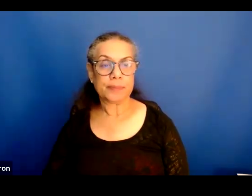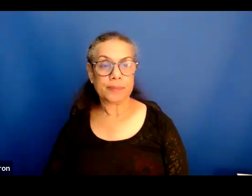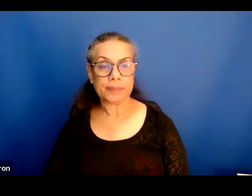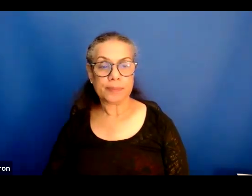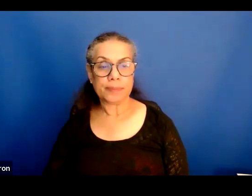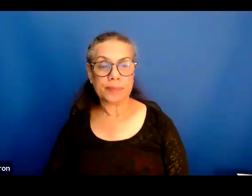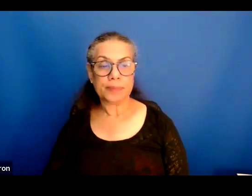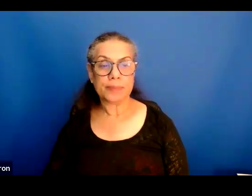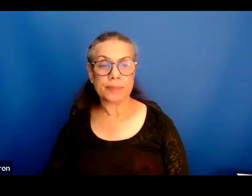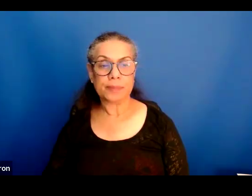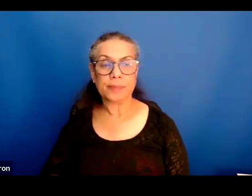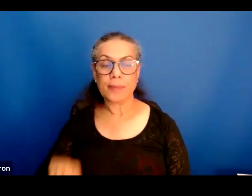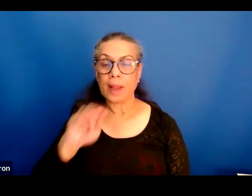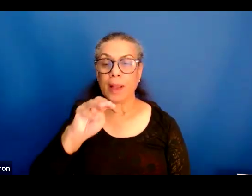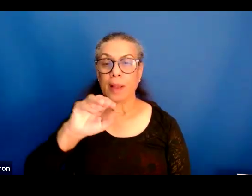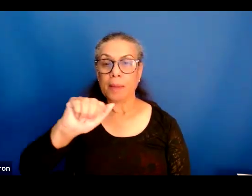Machado. Matthew Lee.